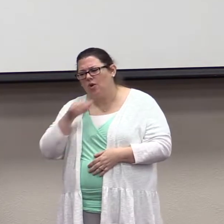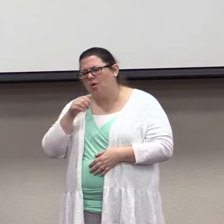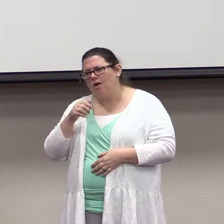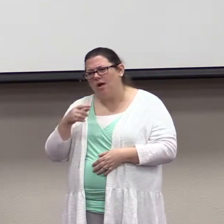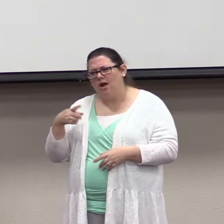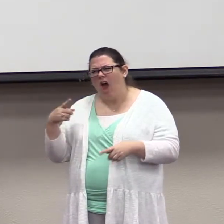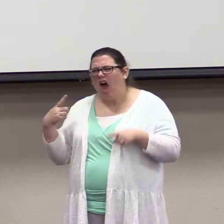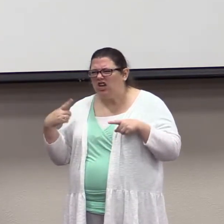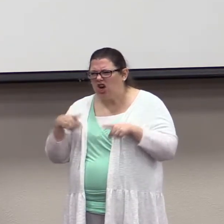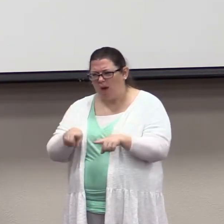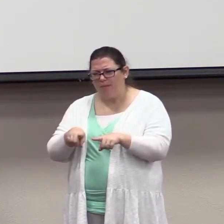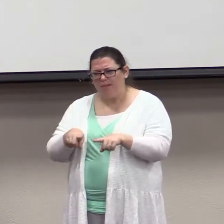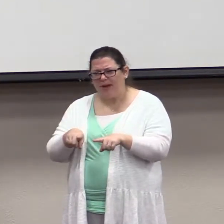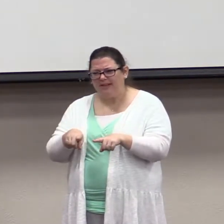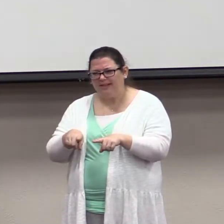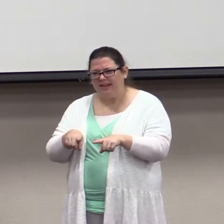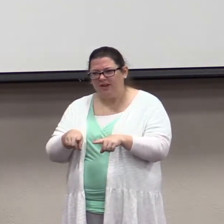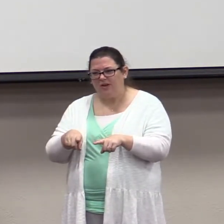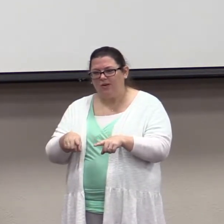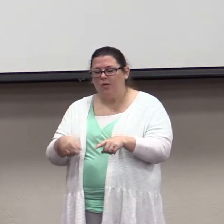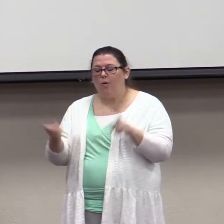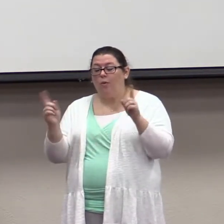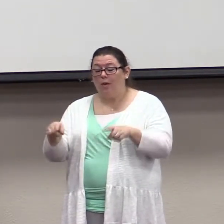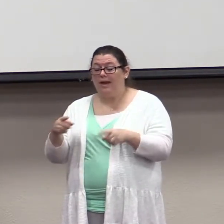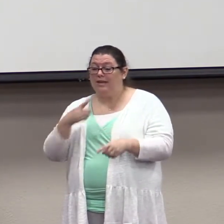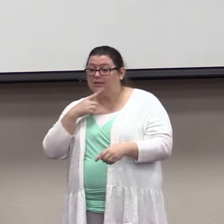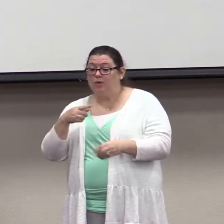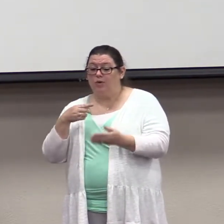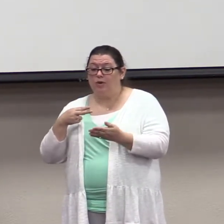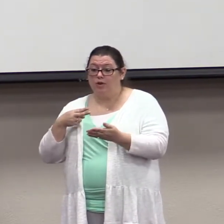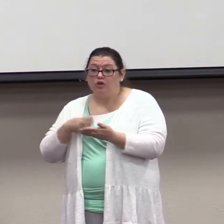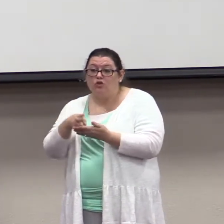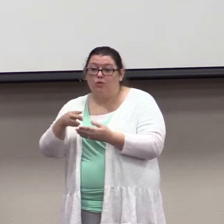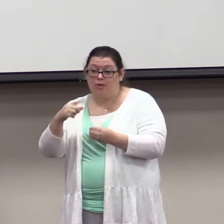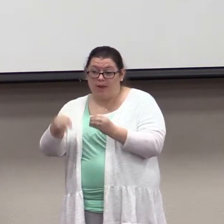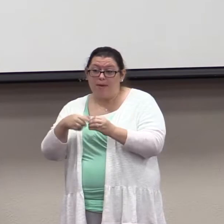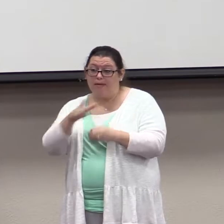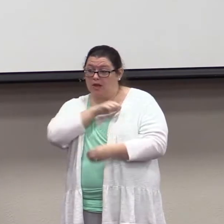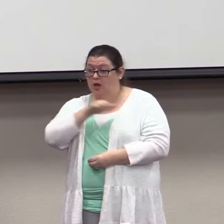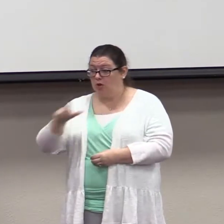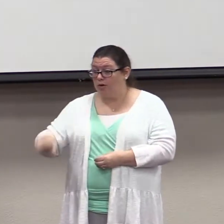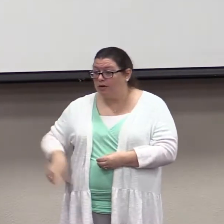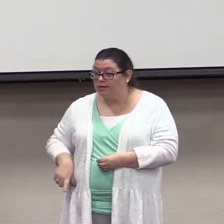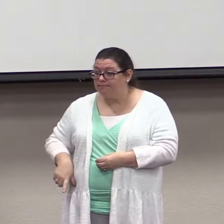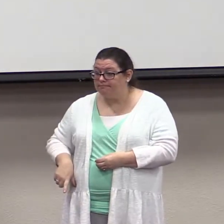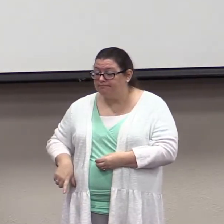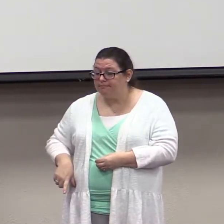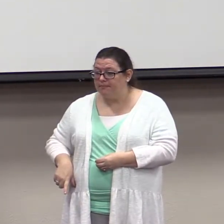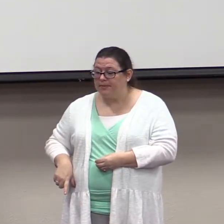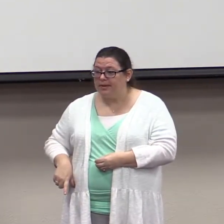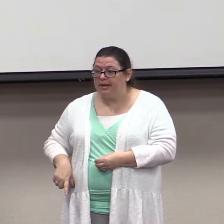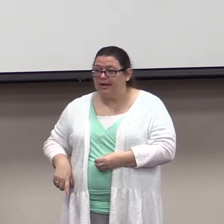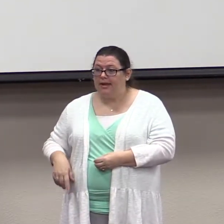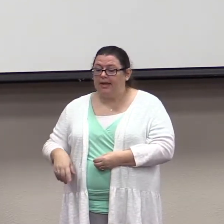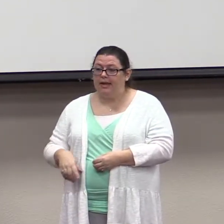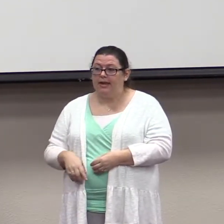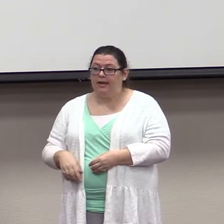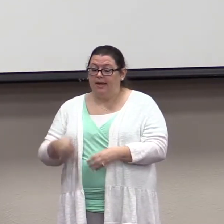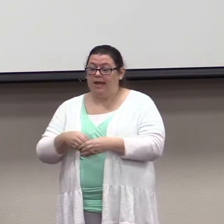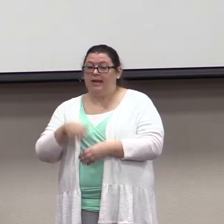truth about the Lord. In Joshua's farewell address, in chapters 23 and 24 of the book of